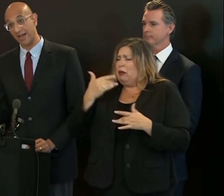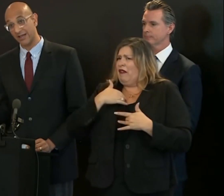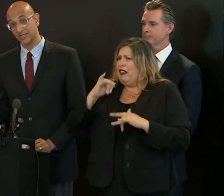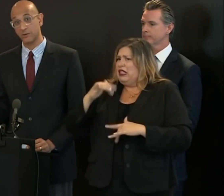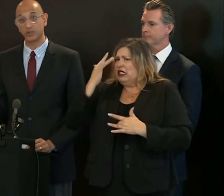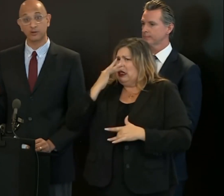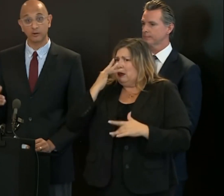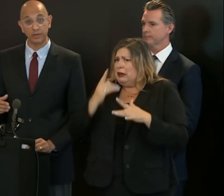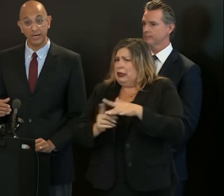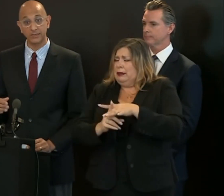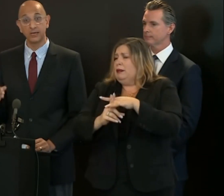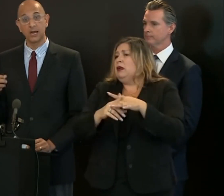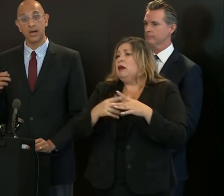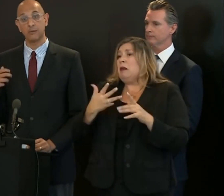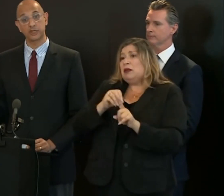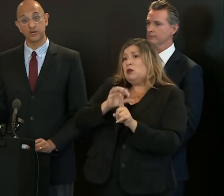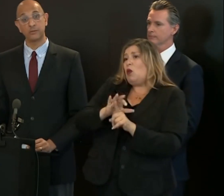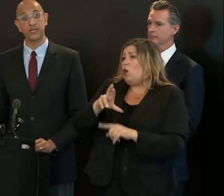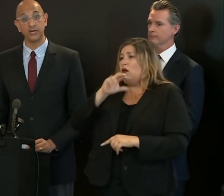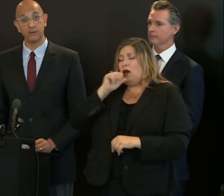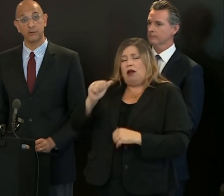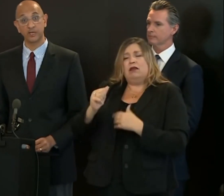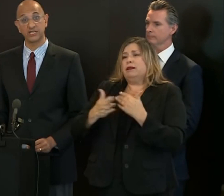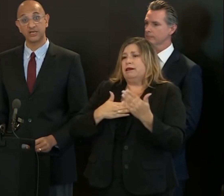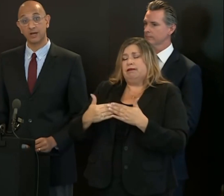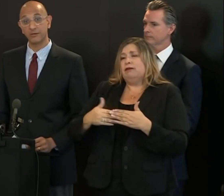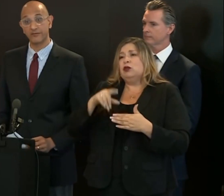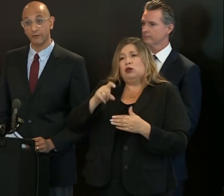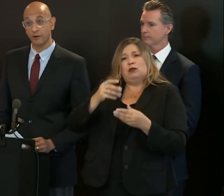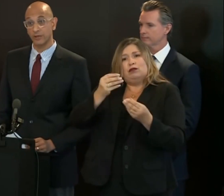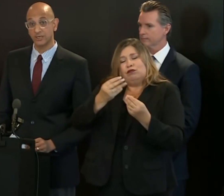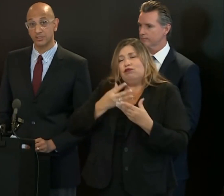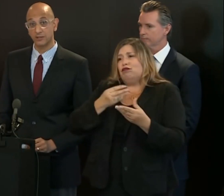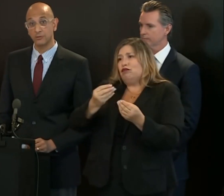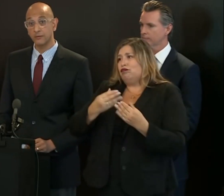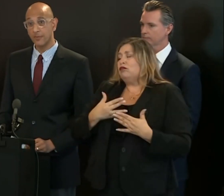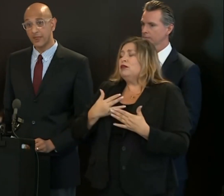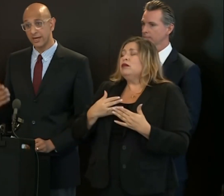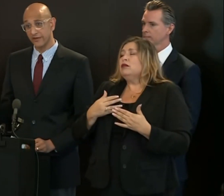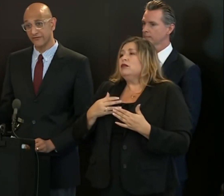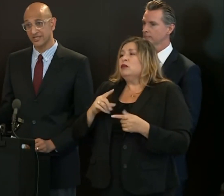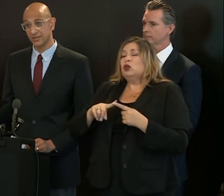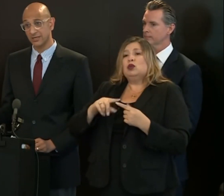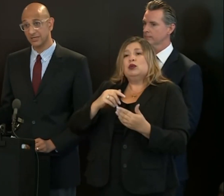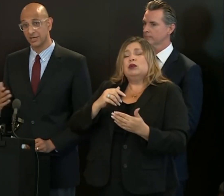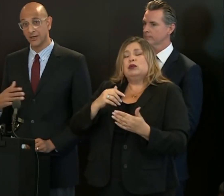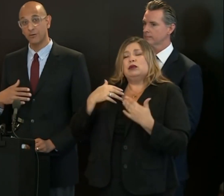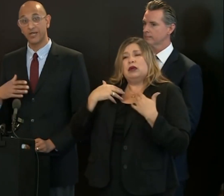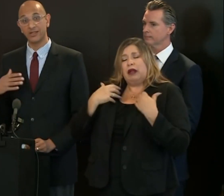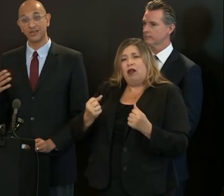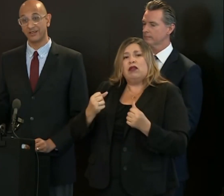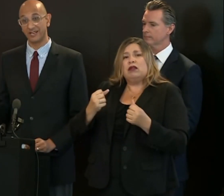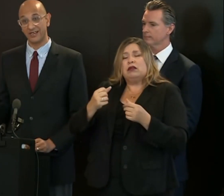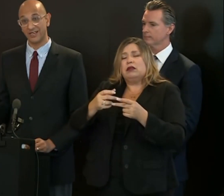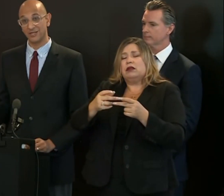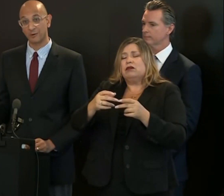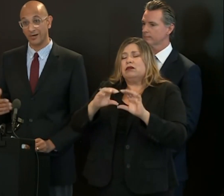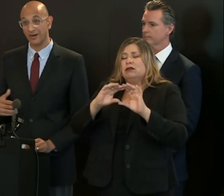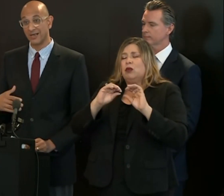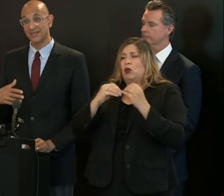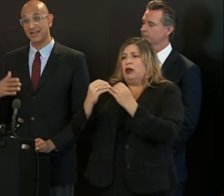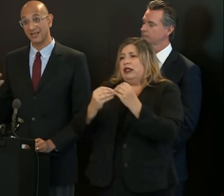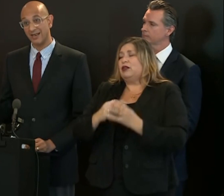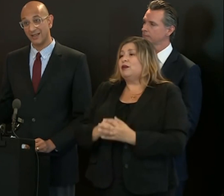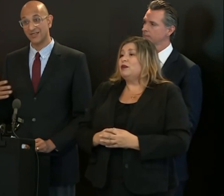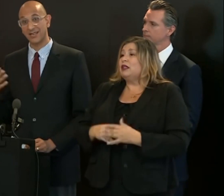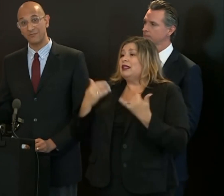whether they've had exposure or not, should be emerging and coming forward to health facilities. We live in an age